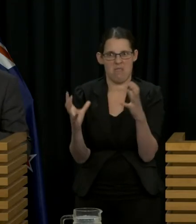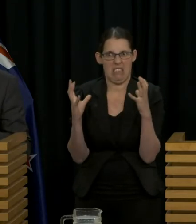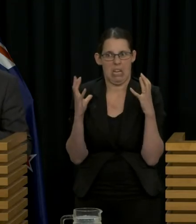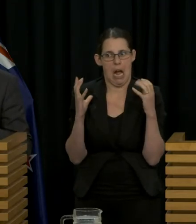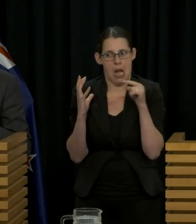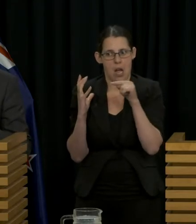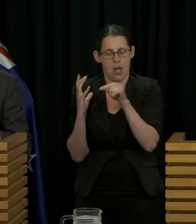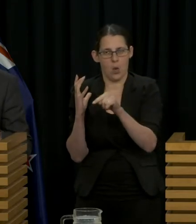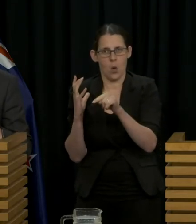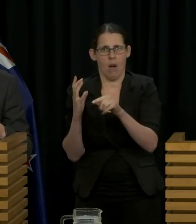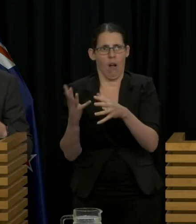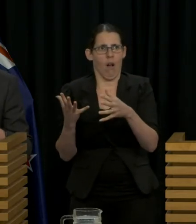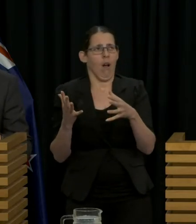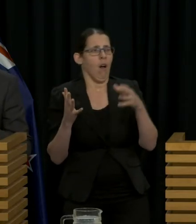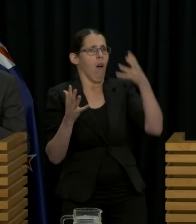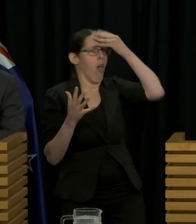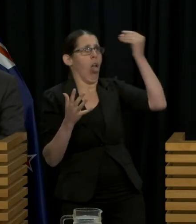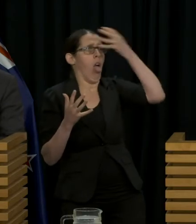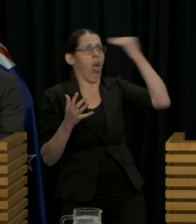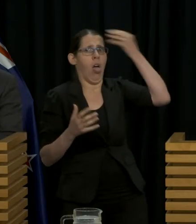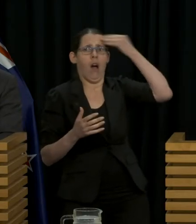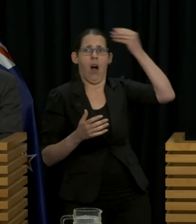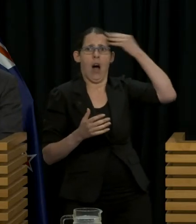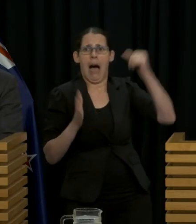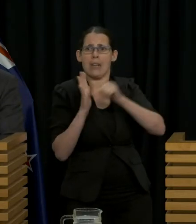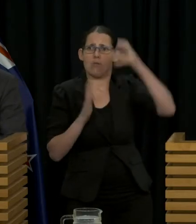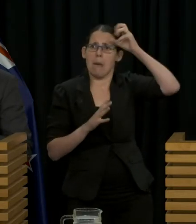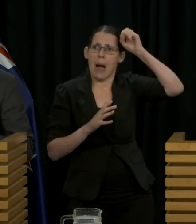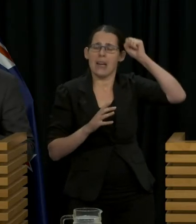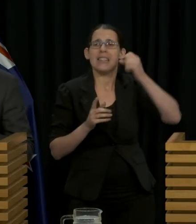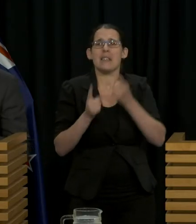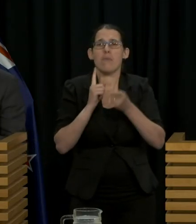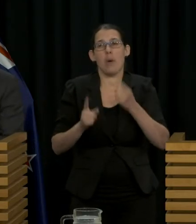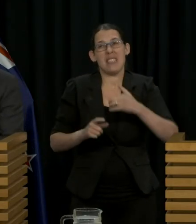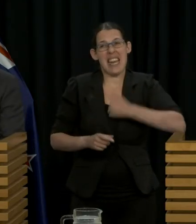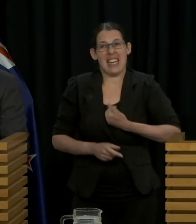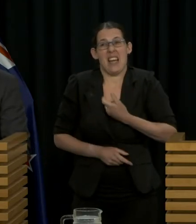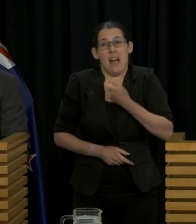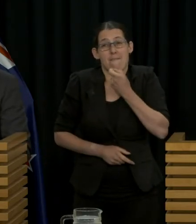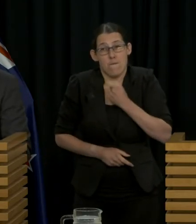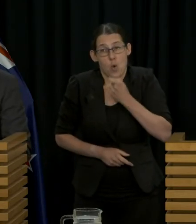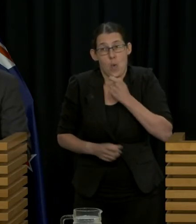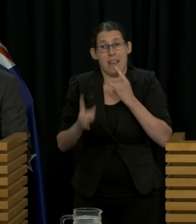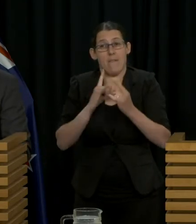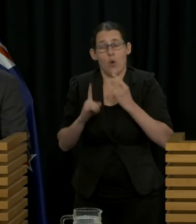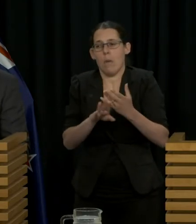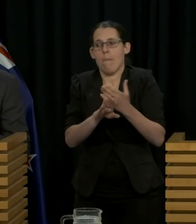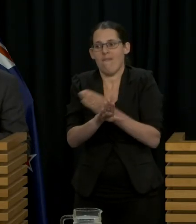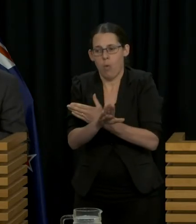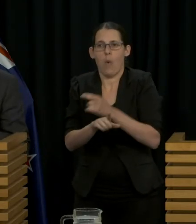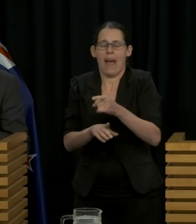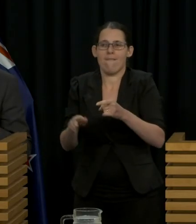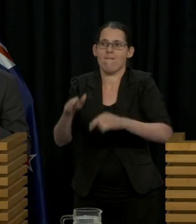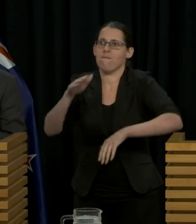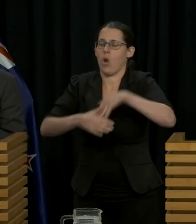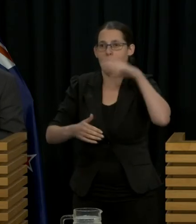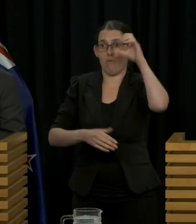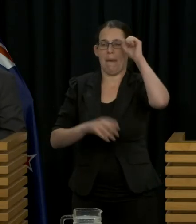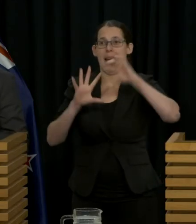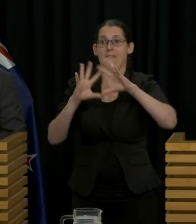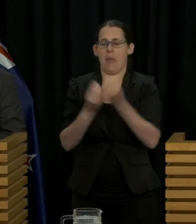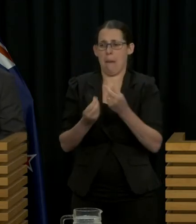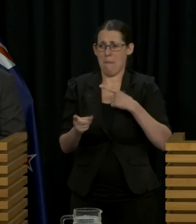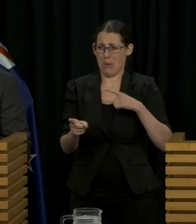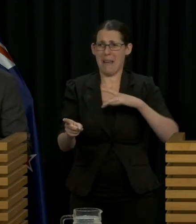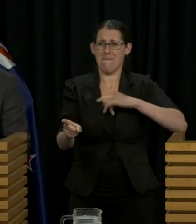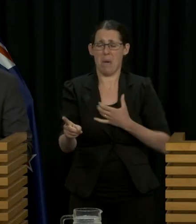actually remember. Sometimes it takes several interviews for people to be able to fully share all of the information that they need because they feel under an enormous